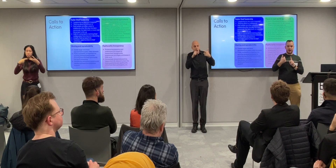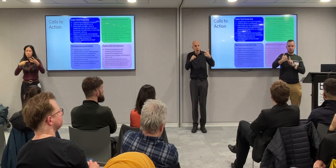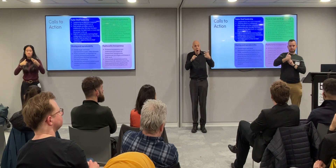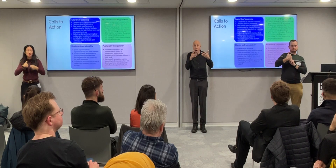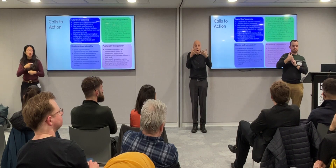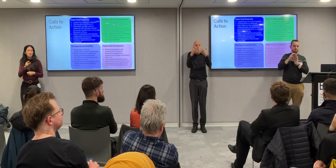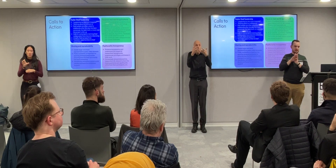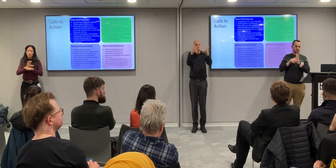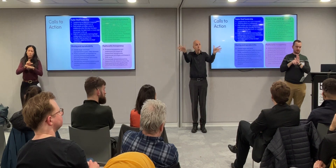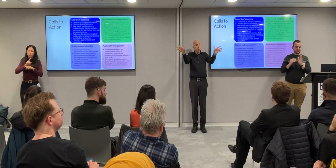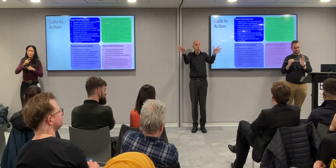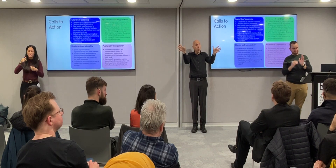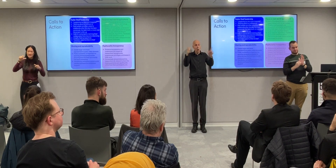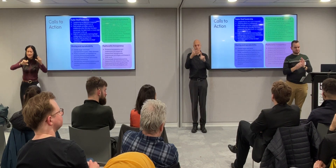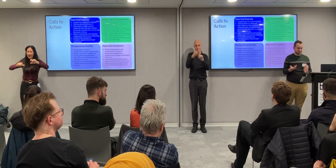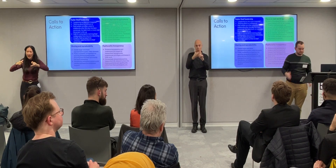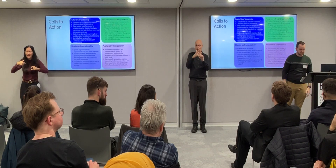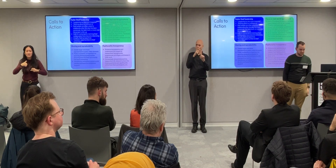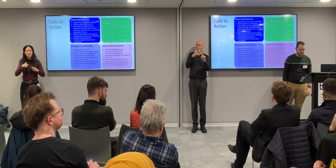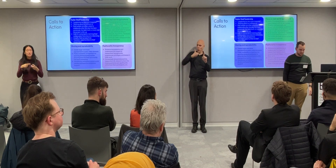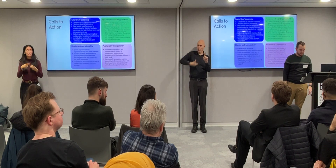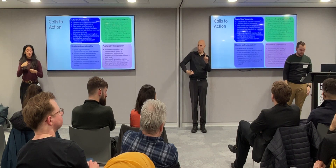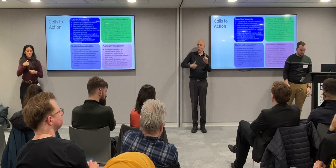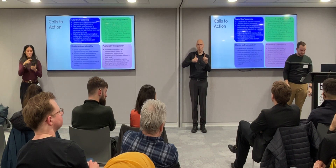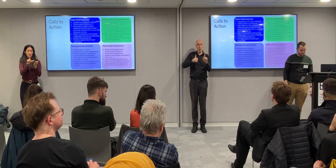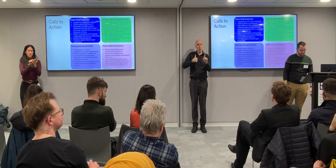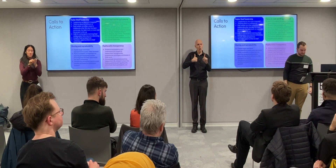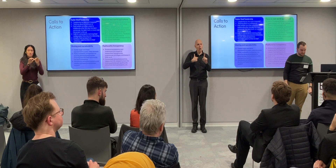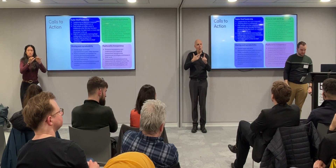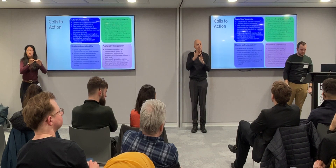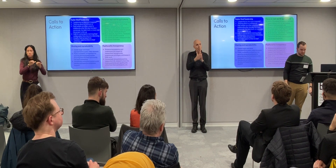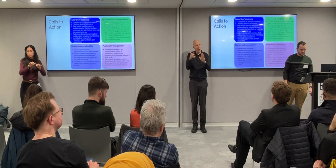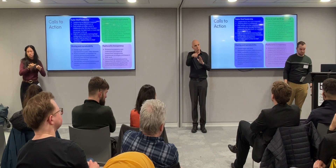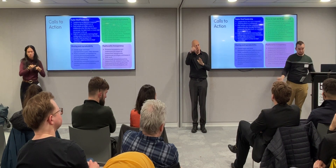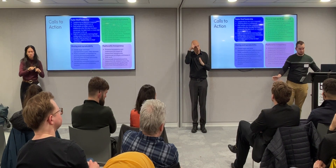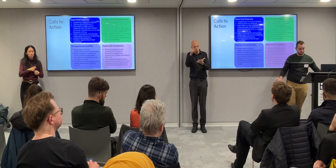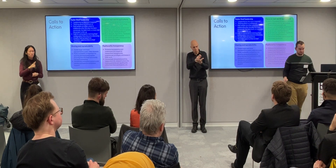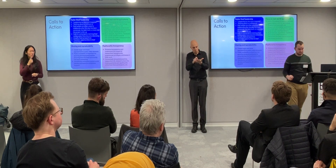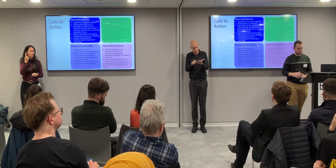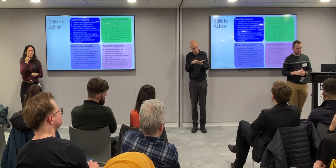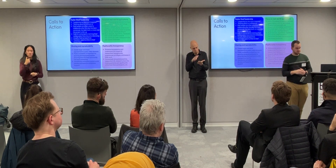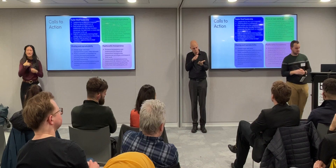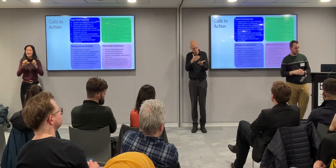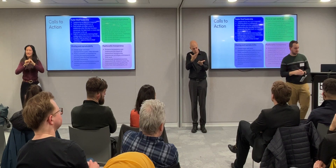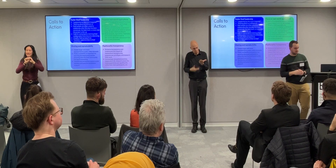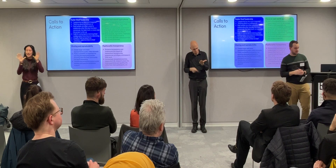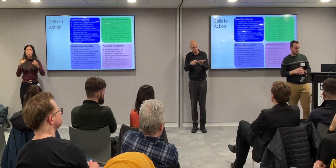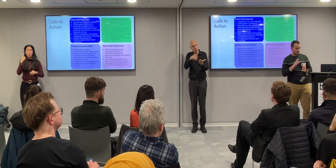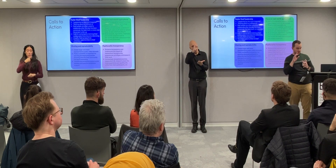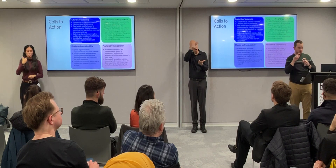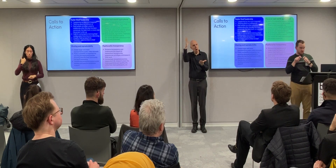very clear about the background of who I am when I write a paper. And I think we need to have that in a lot more of our research.